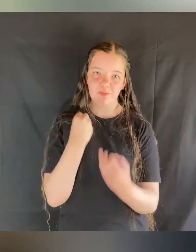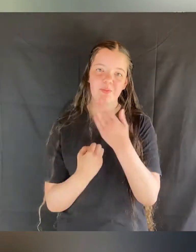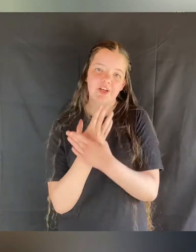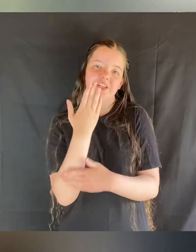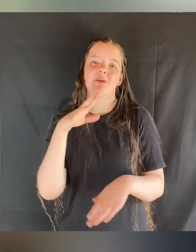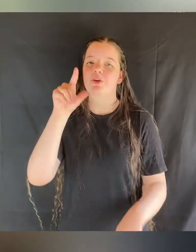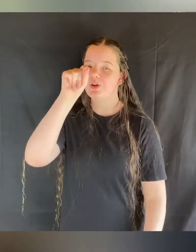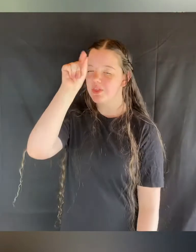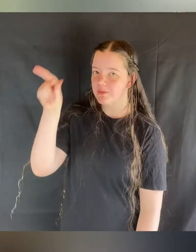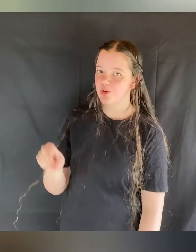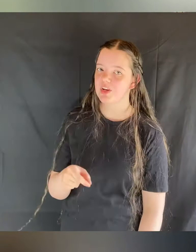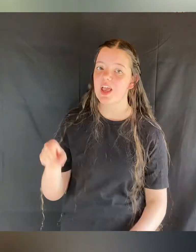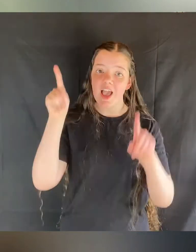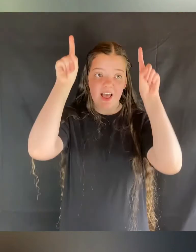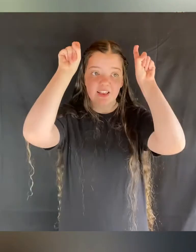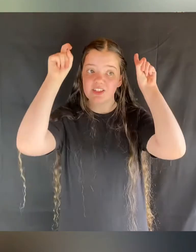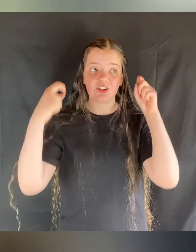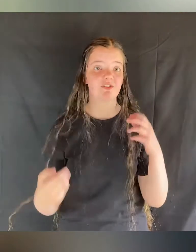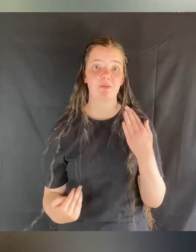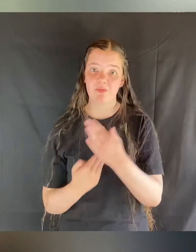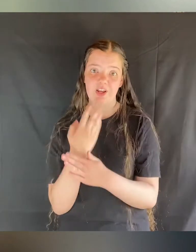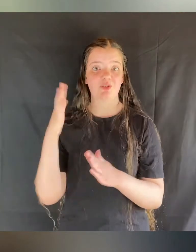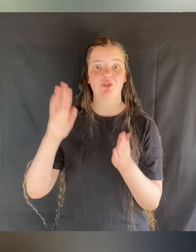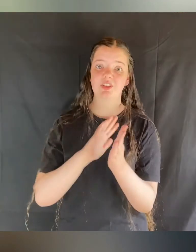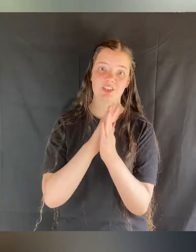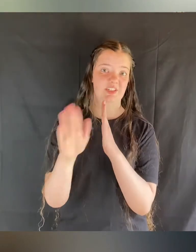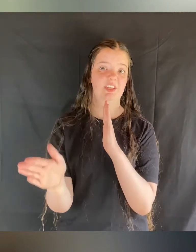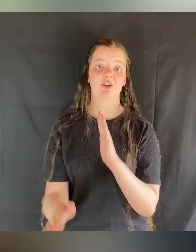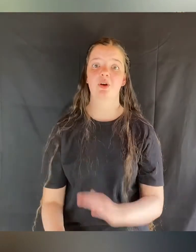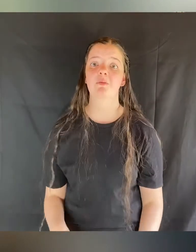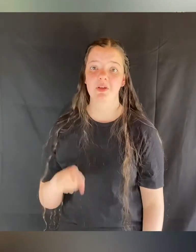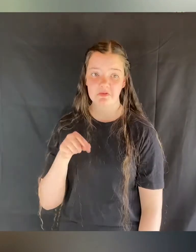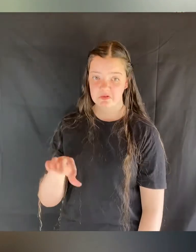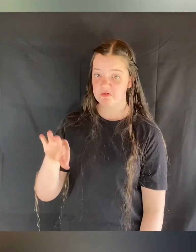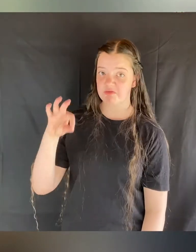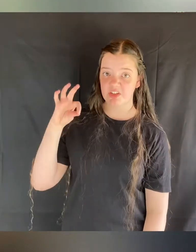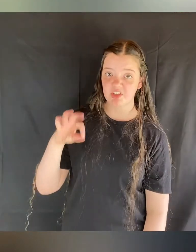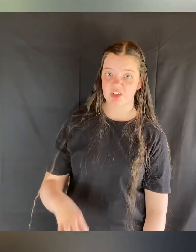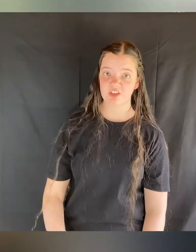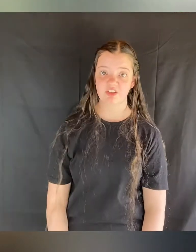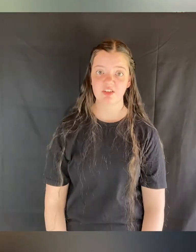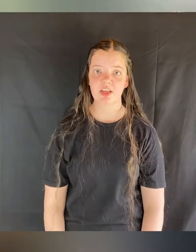And Lance discovered a brand new skill. It happened quite by chance.